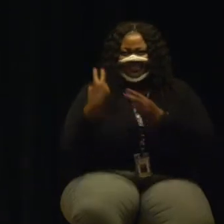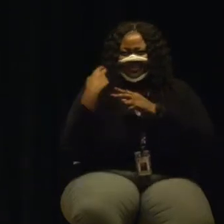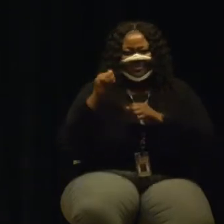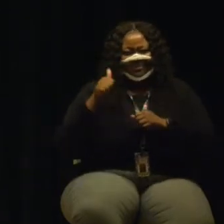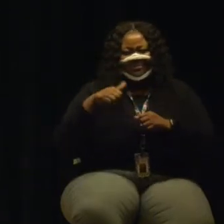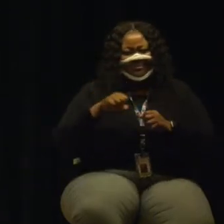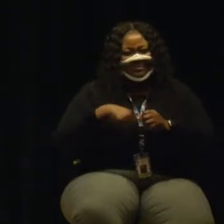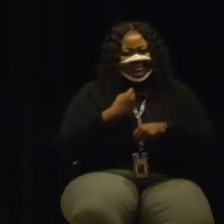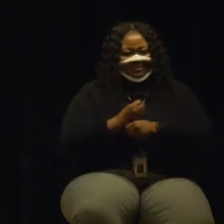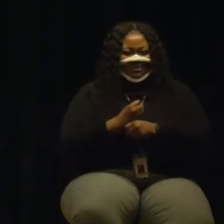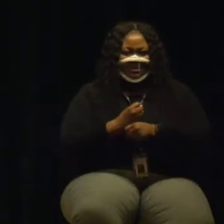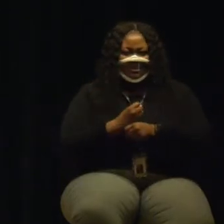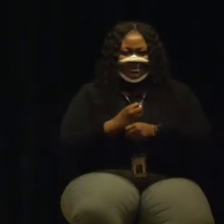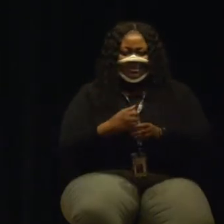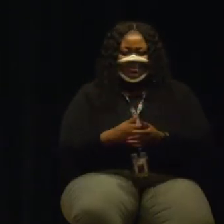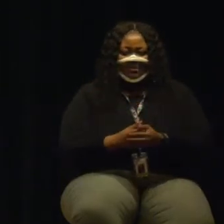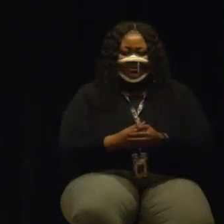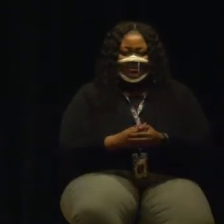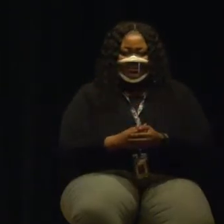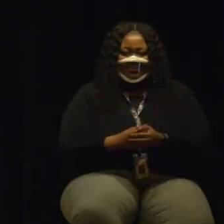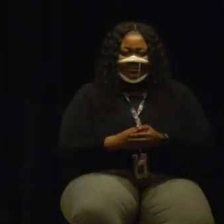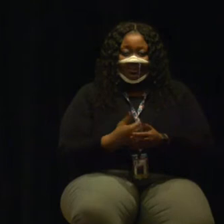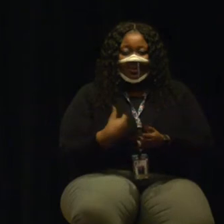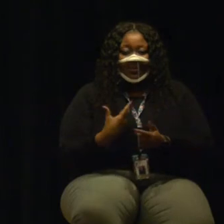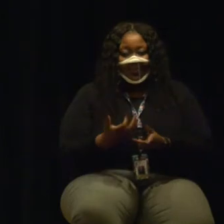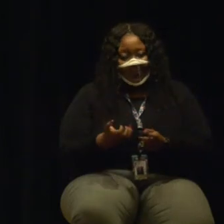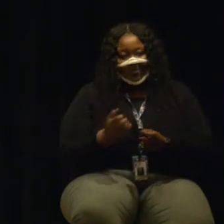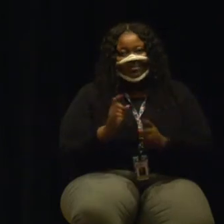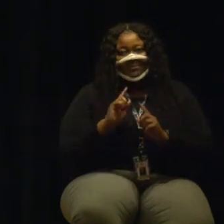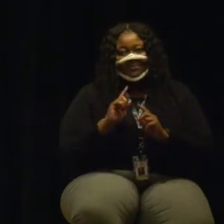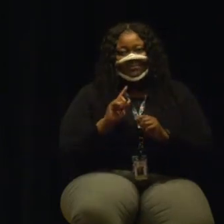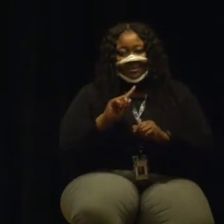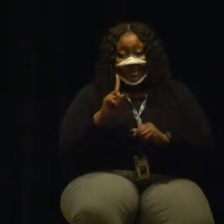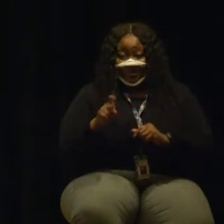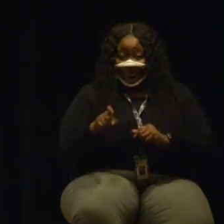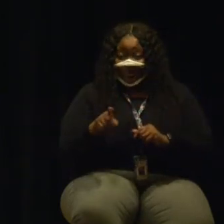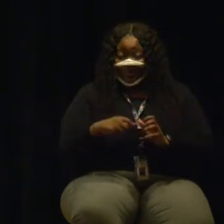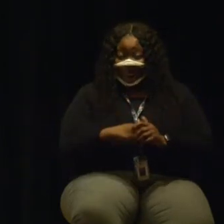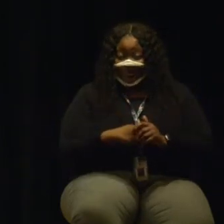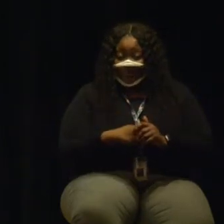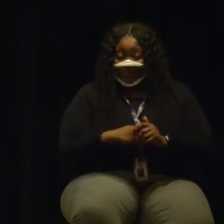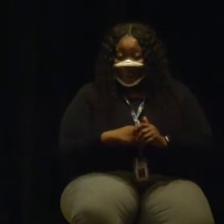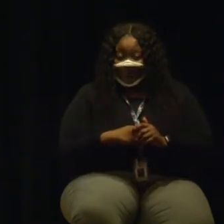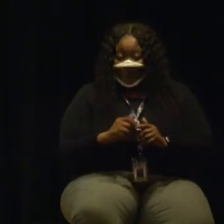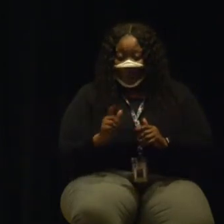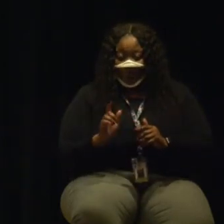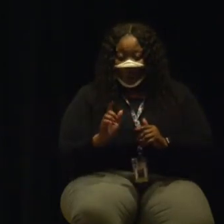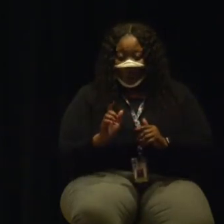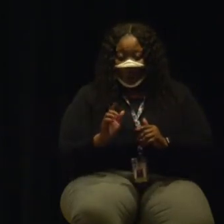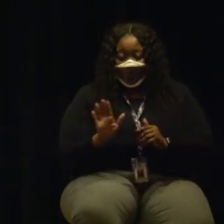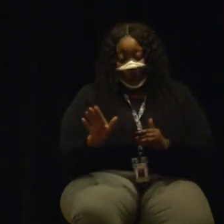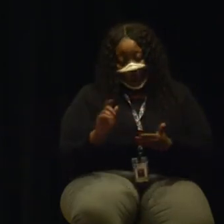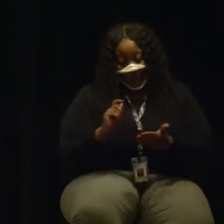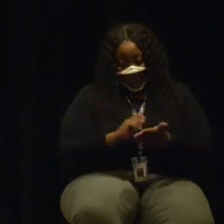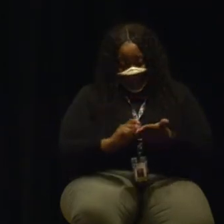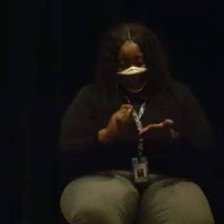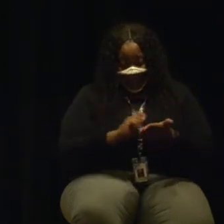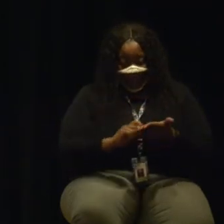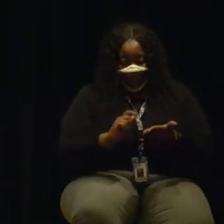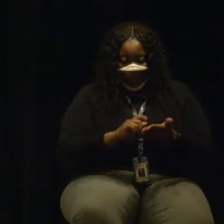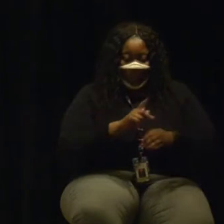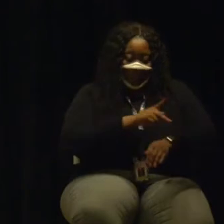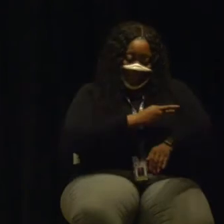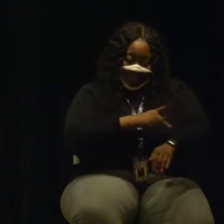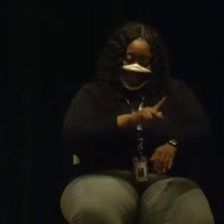So, So what I wanted to ask you was, you know, you're writing a persona poem in the voice